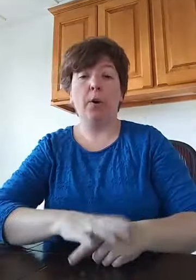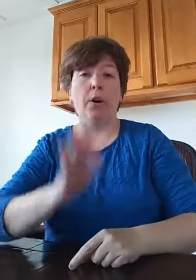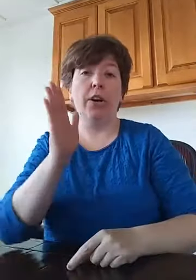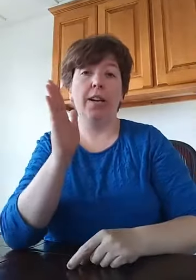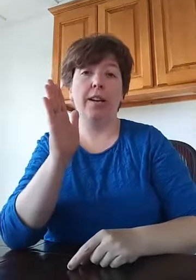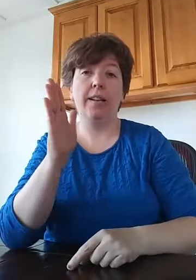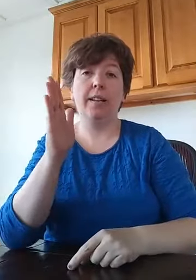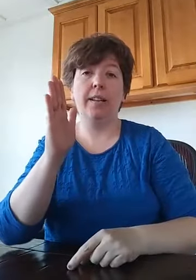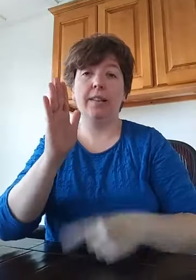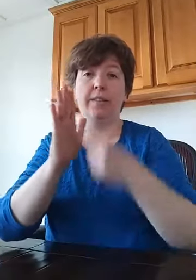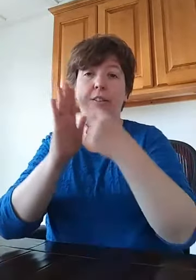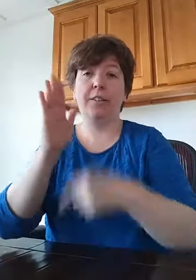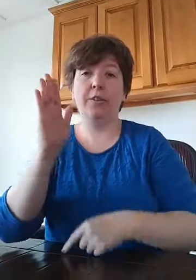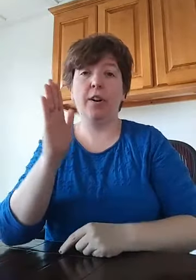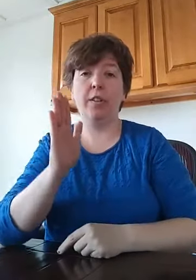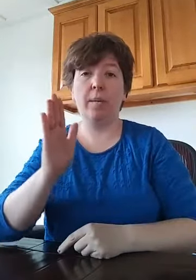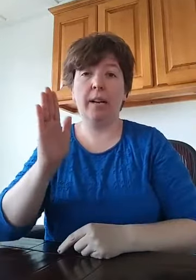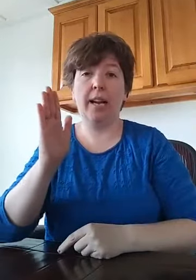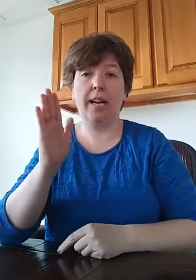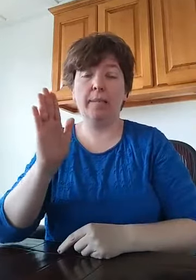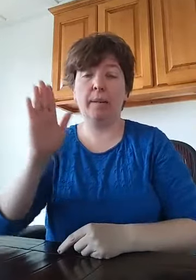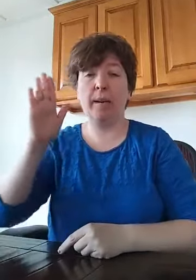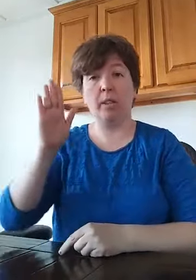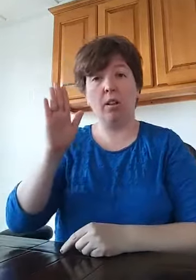hour, your non-dominant hand becomes a clock,